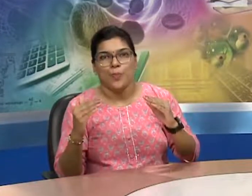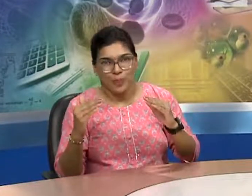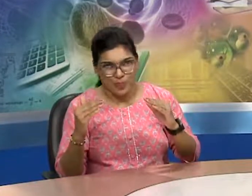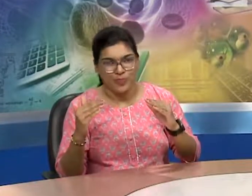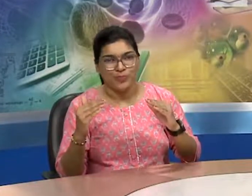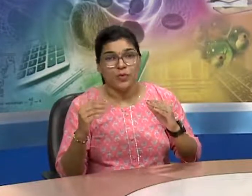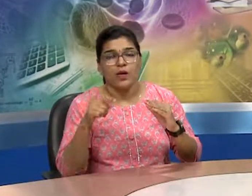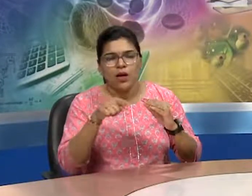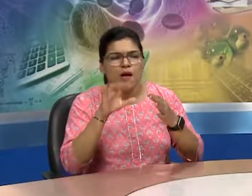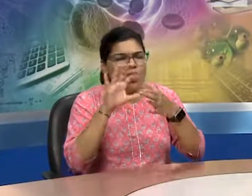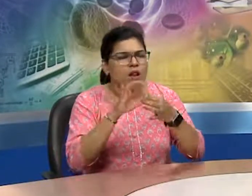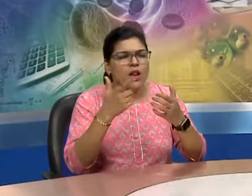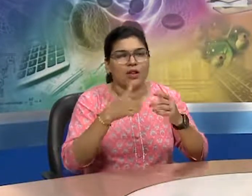shelter.